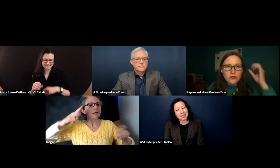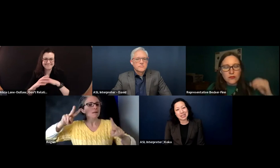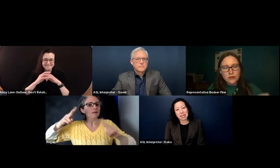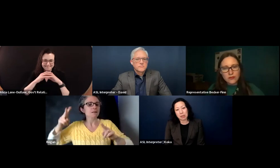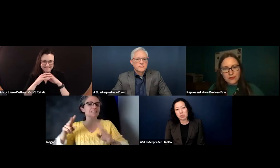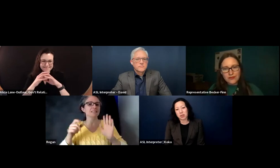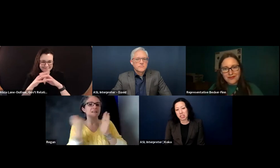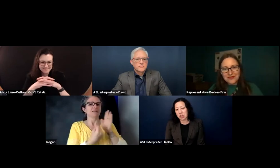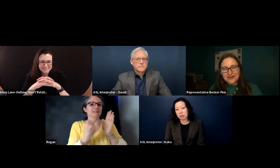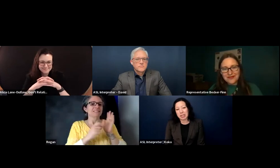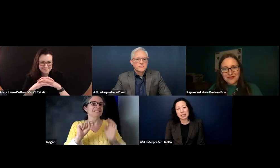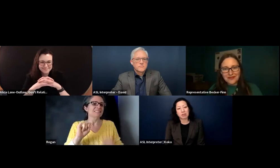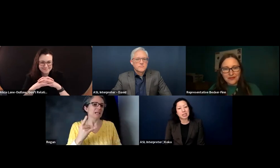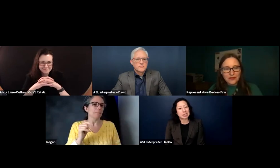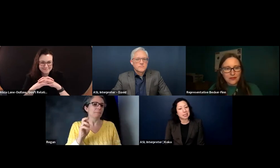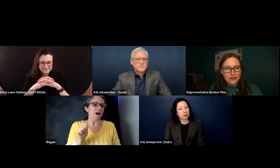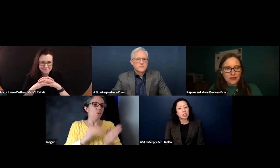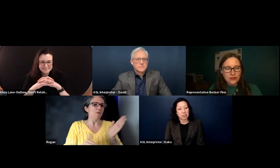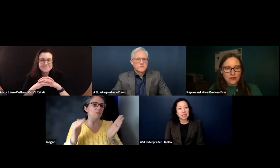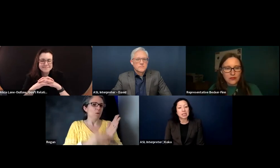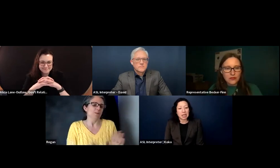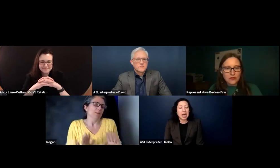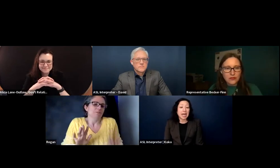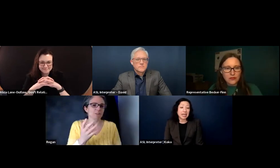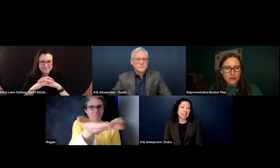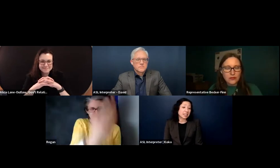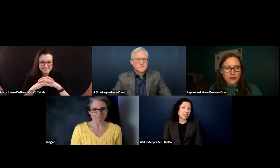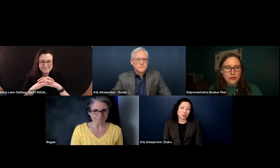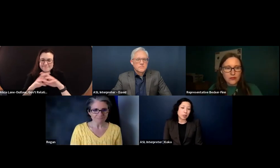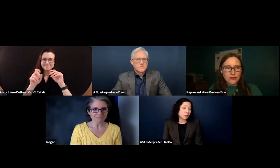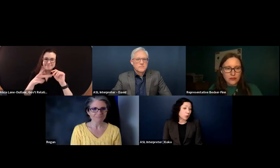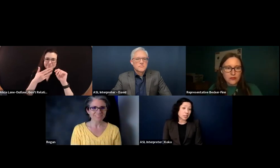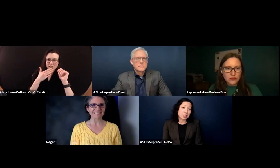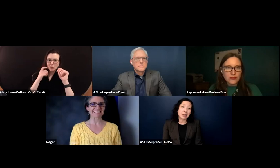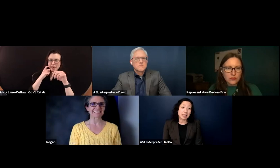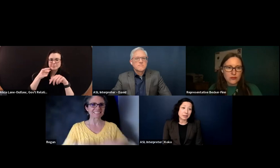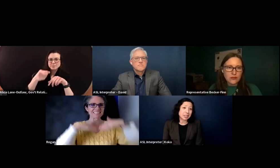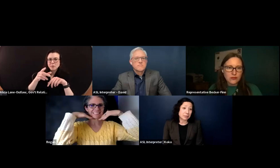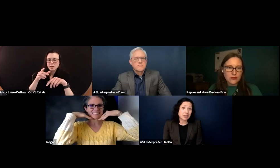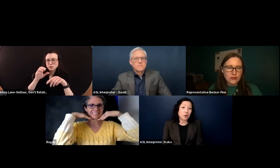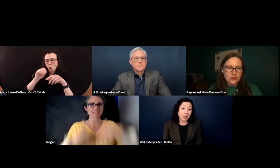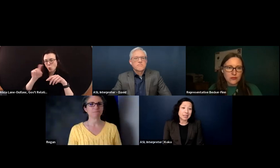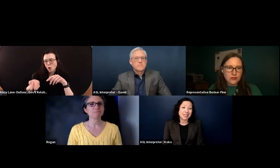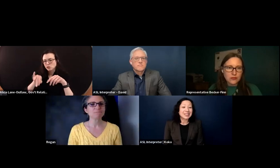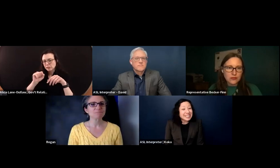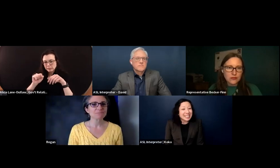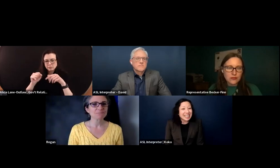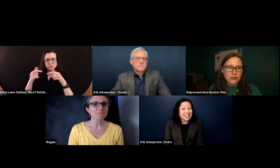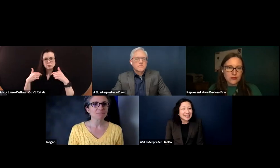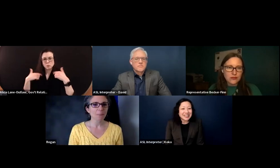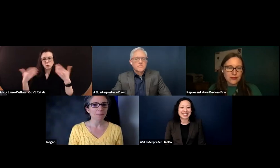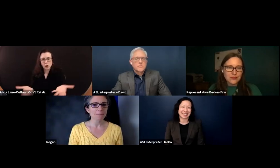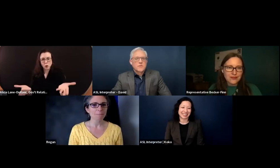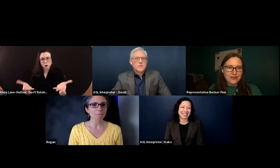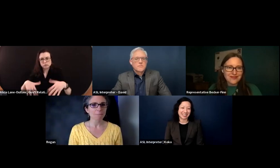saw this statement, I was very concerned because of misconceptions. And it just reinforces negative stigmas already. So